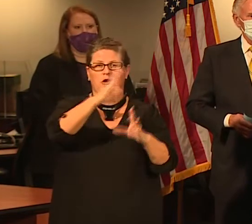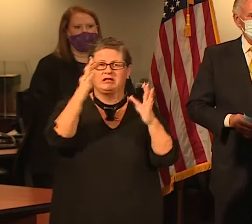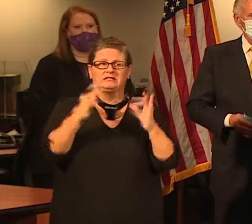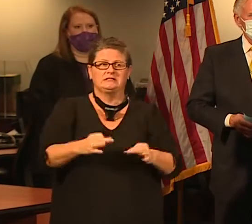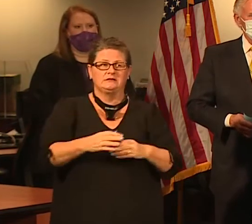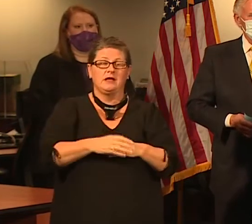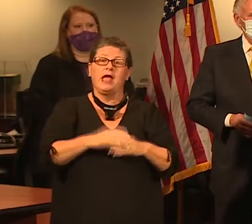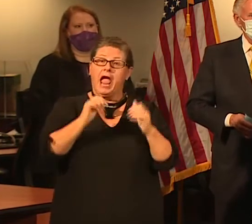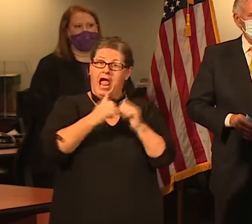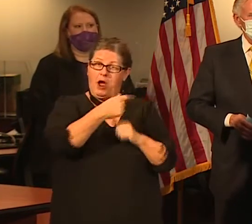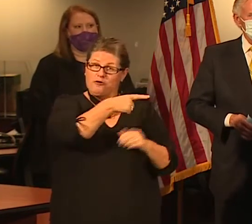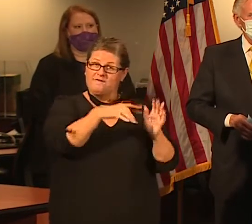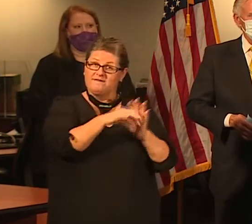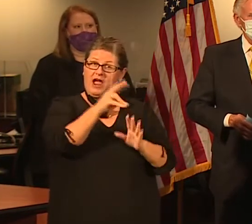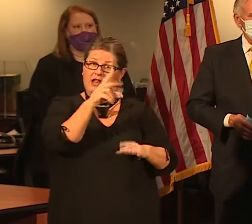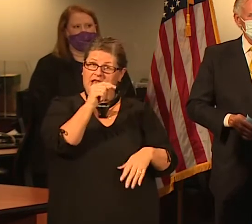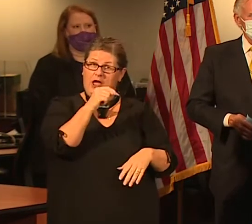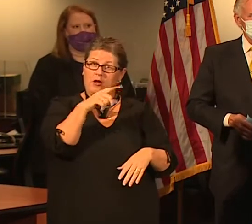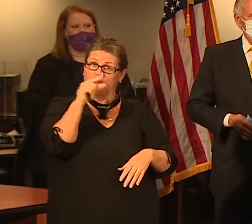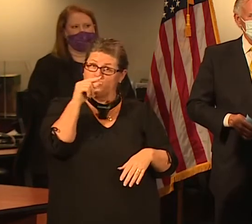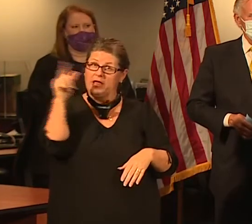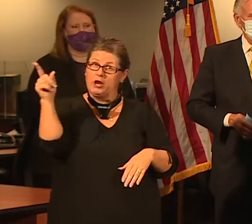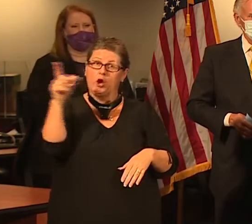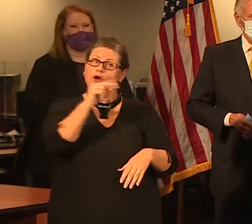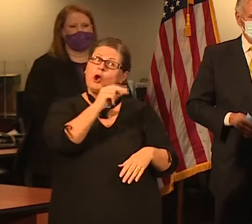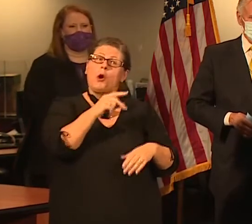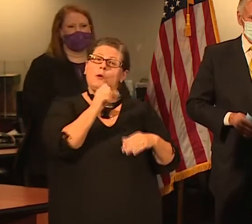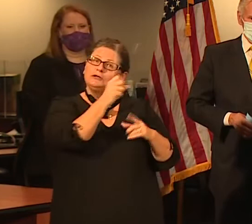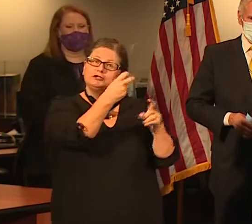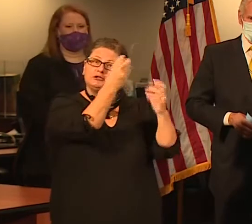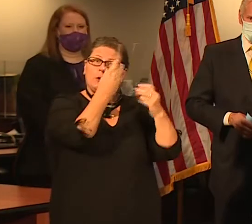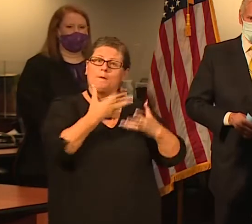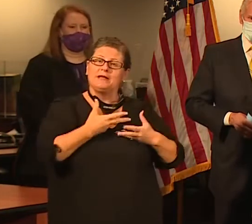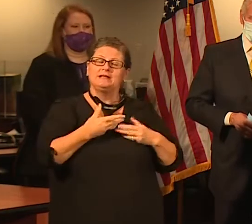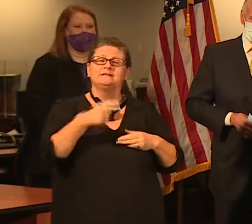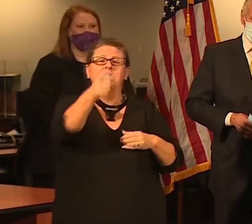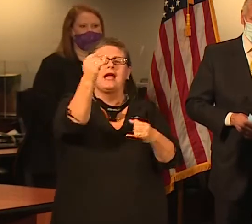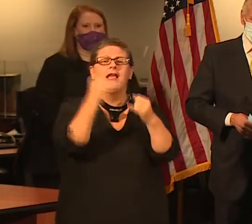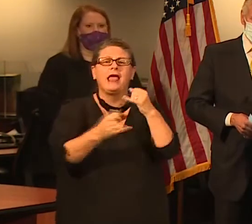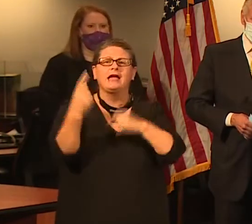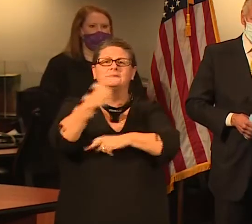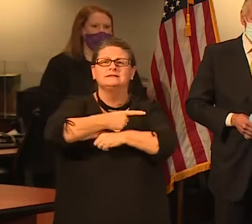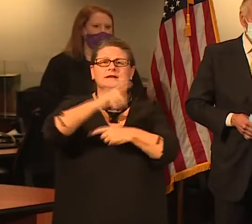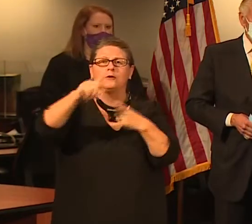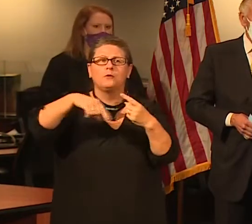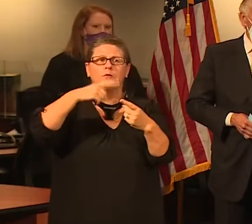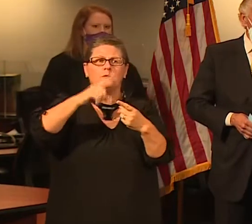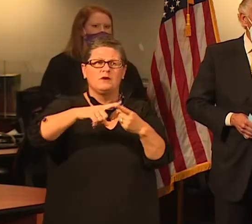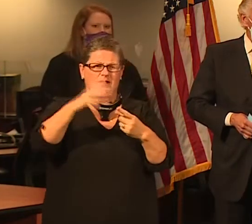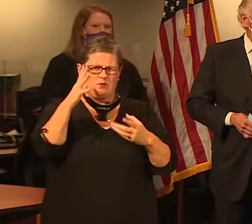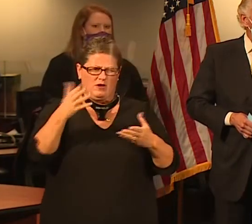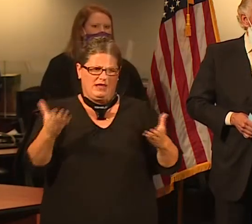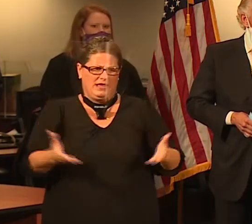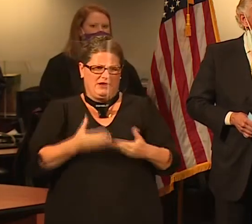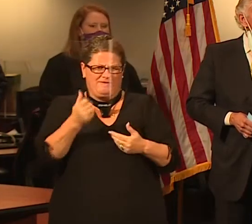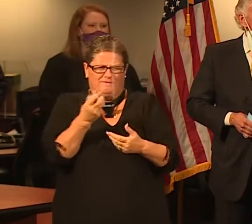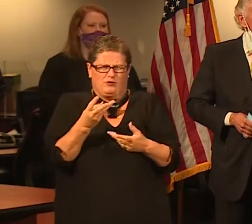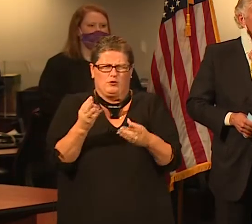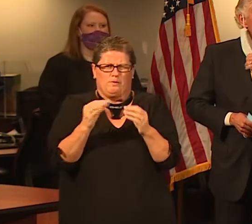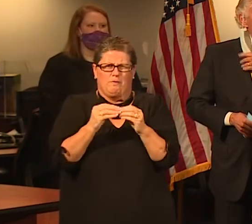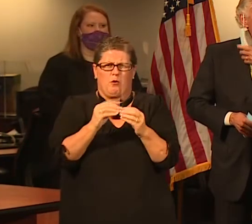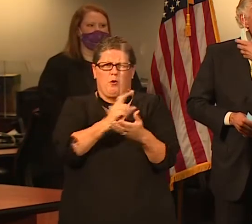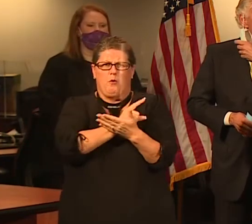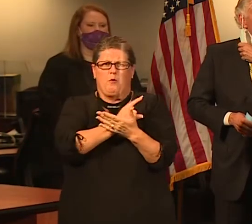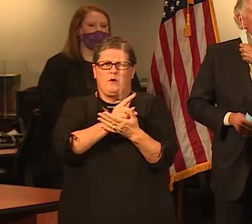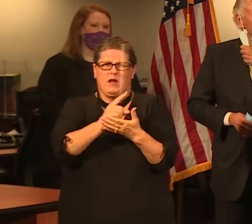Via Twitter? No, Okay. I learned from Dr. Duvie. So when is her last day? She's going to be here for a few more weeks, so there's going to